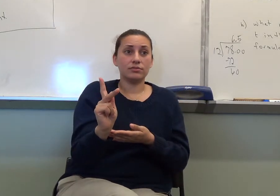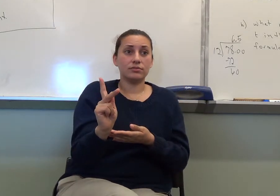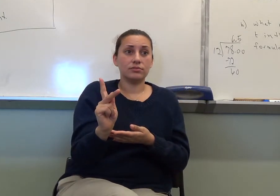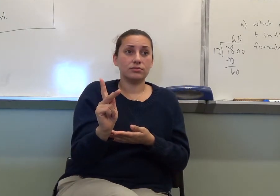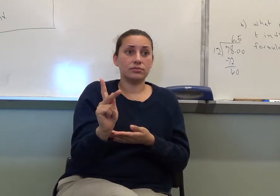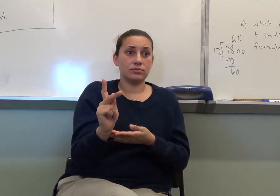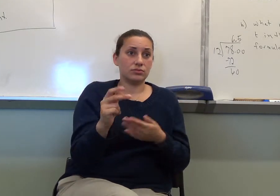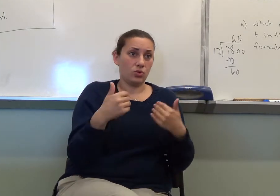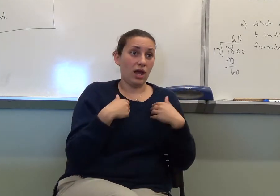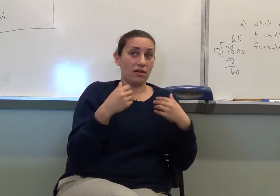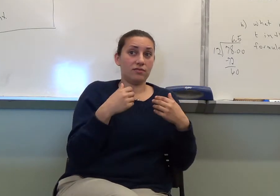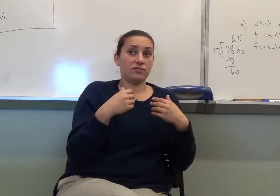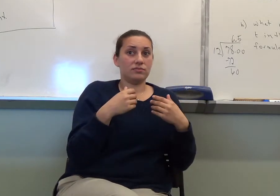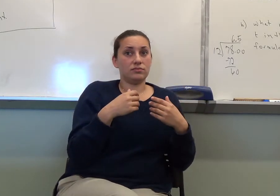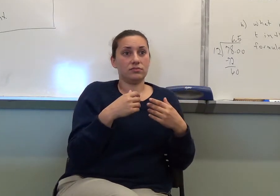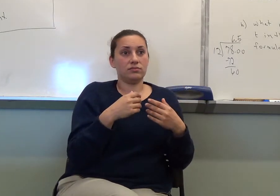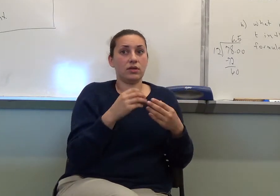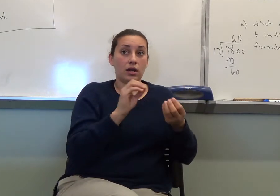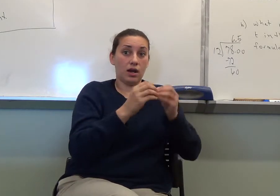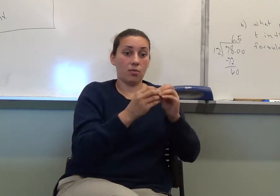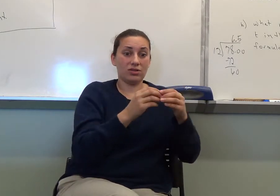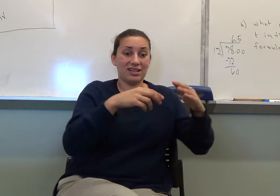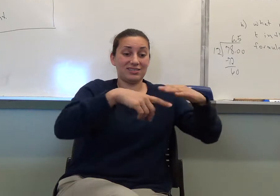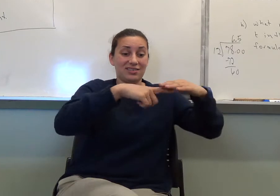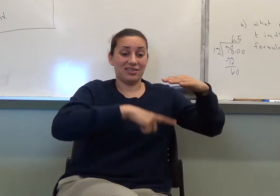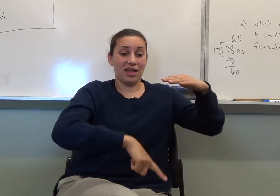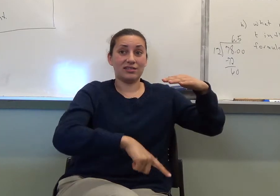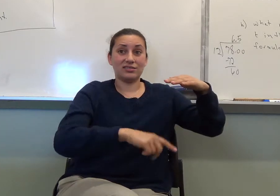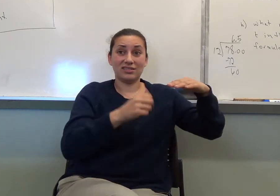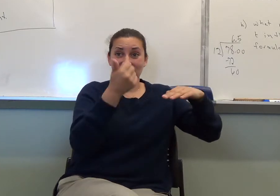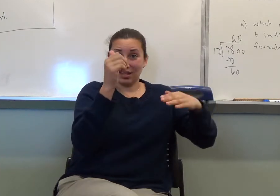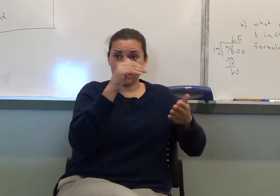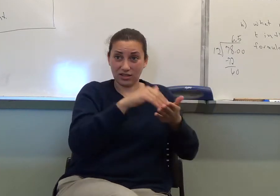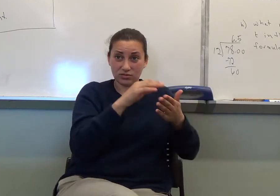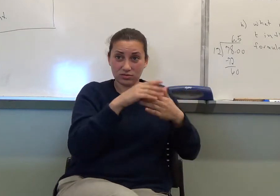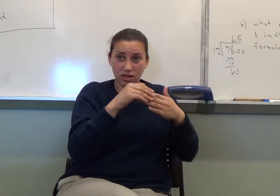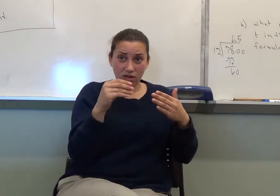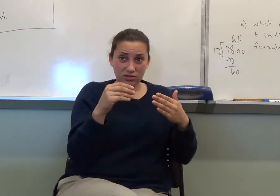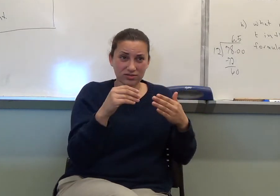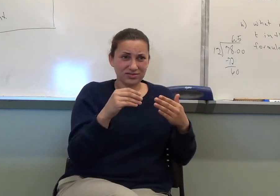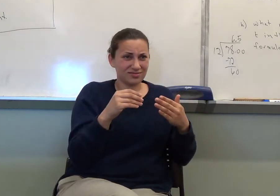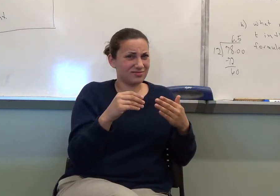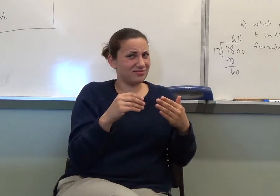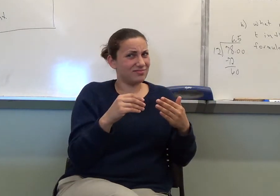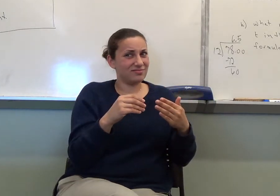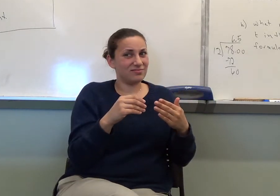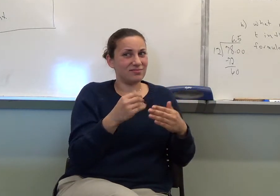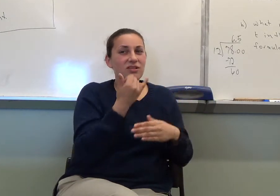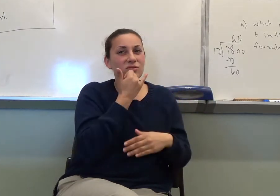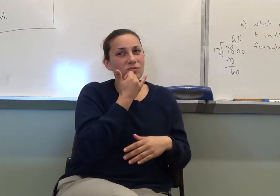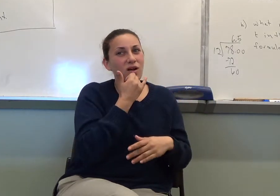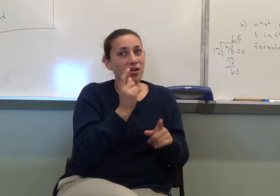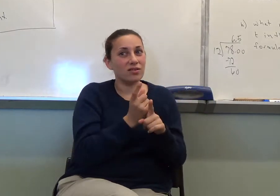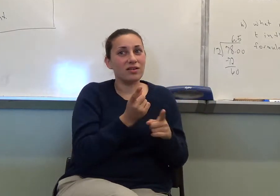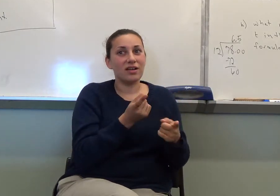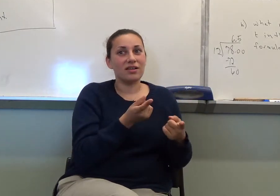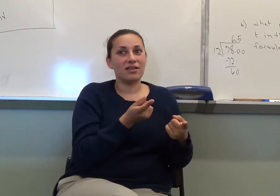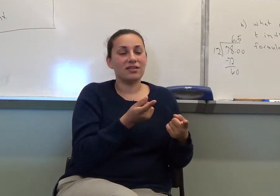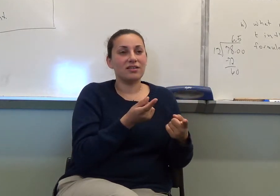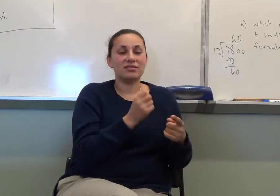with a value that's less than $10,000, what are the chances of you being right? Not very